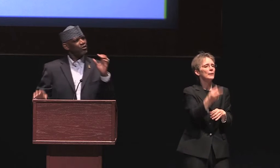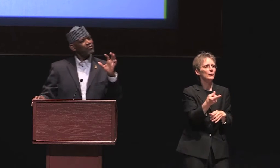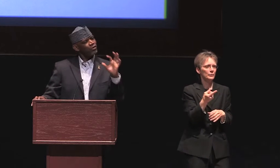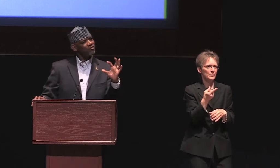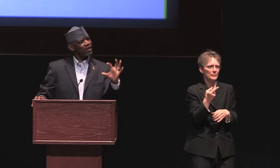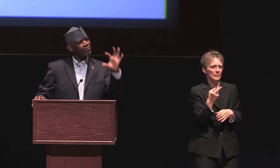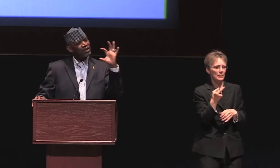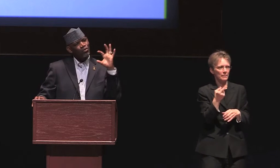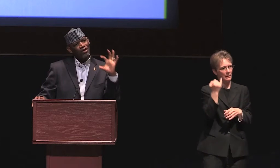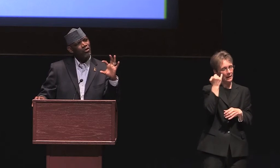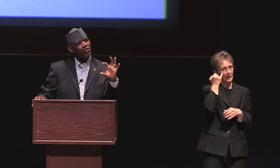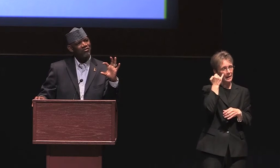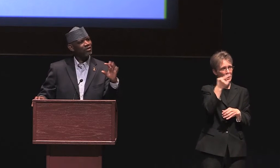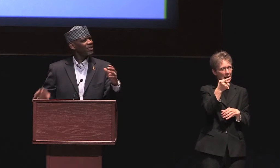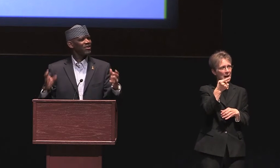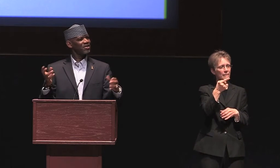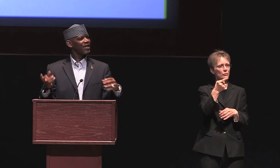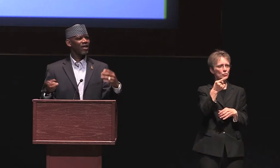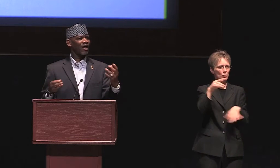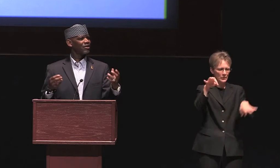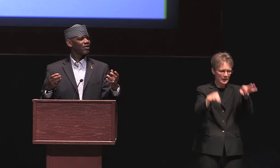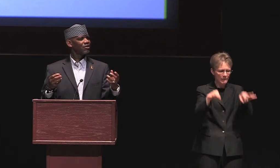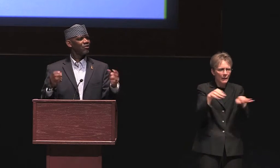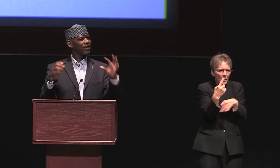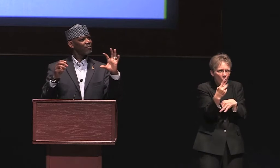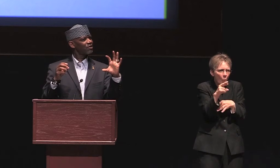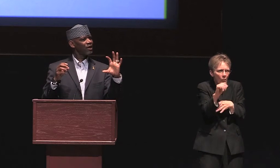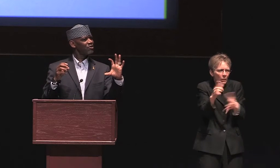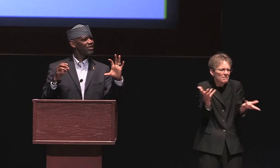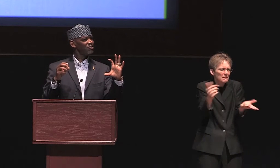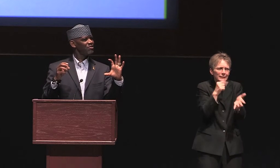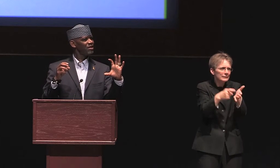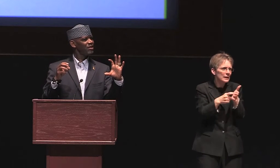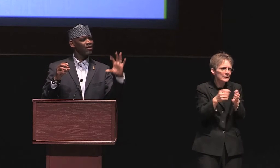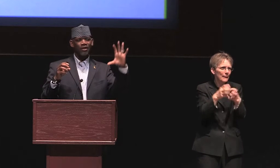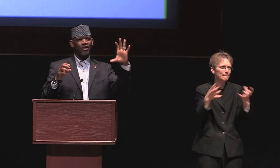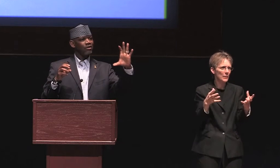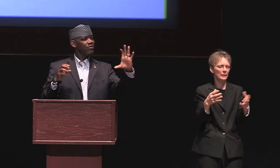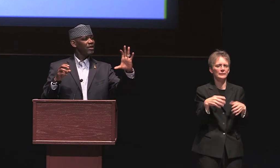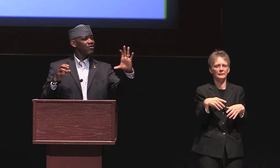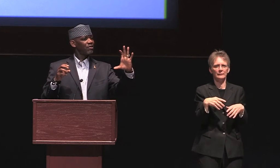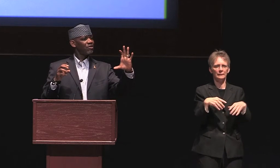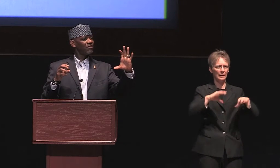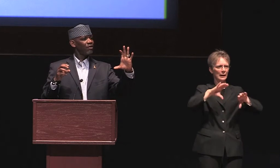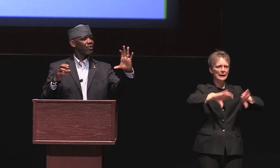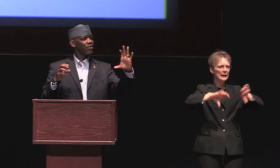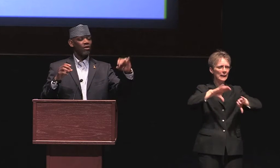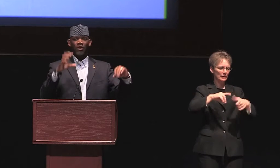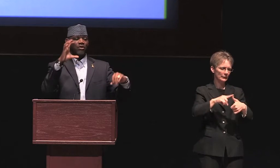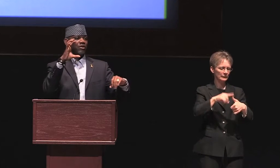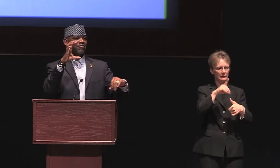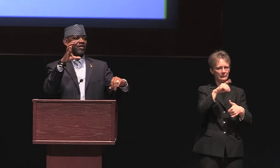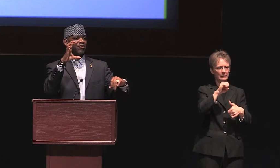if you're developing one roll of film, it doesn't take a lot. You know, the chemistry that you need some